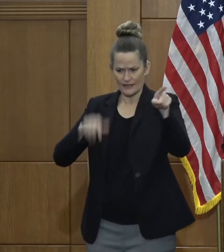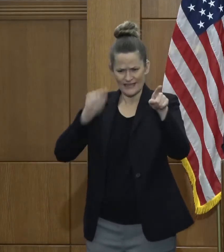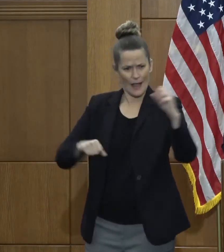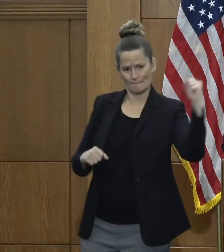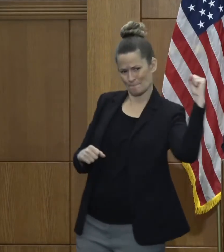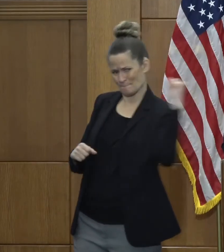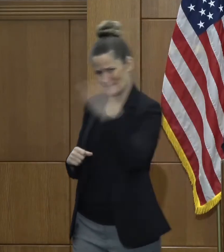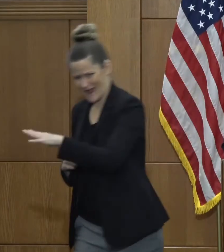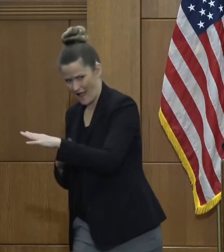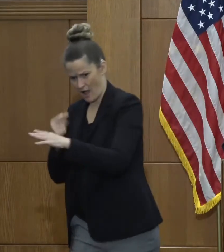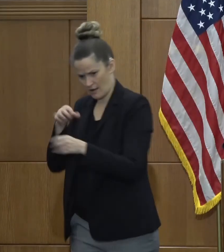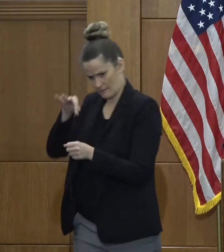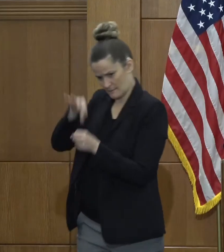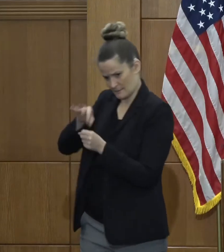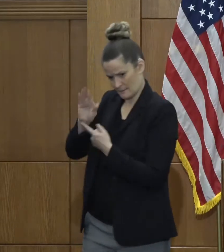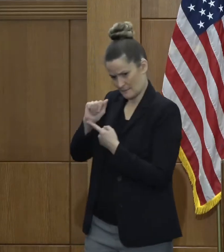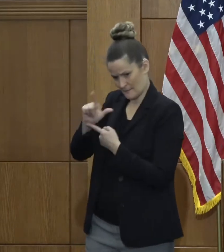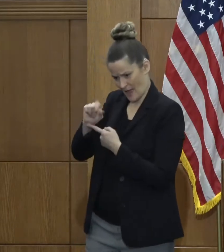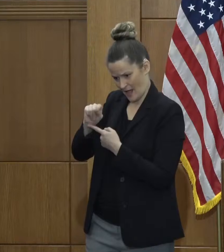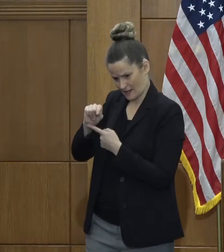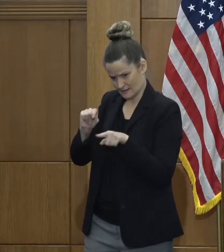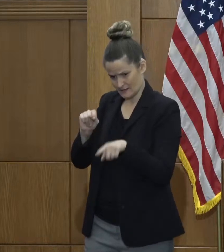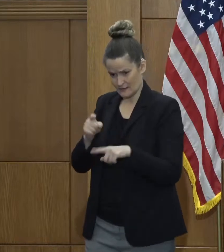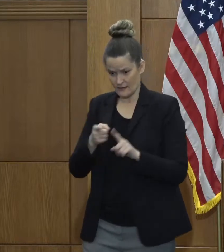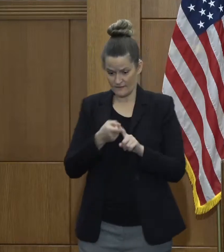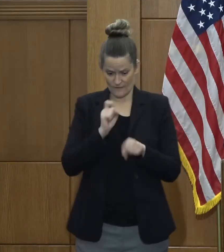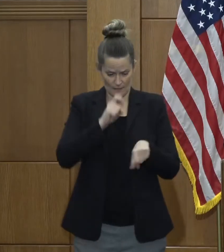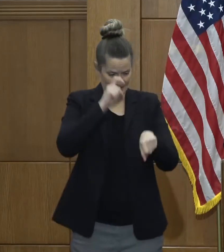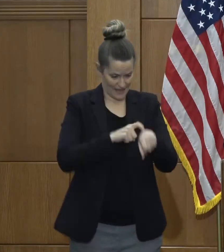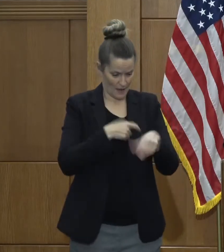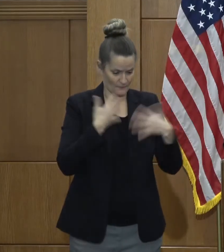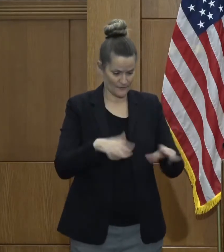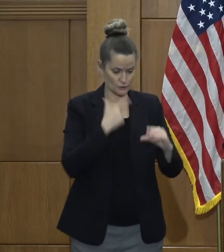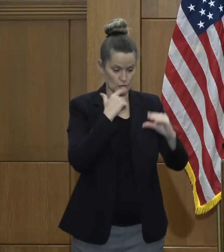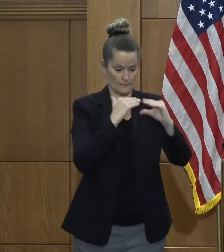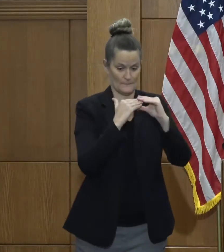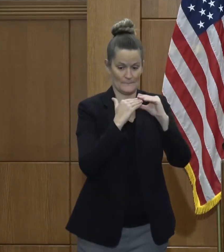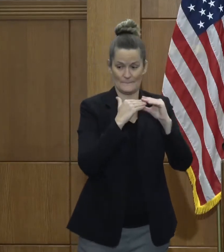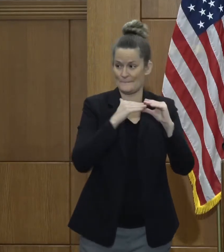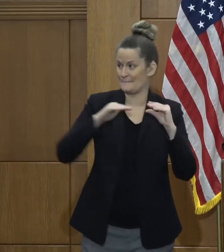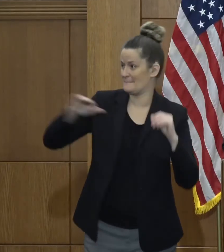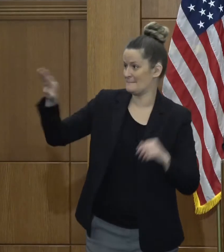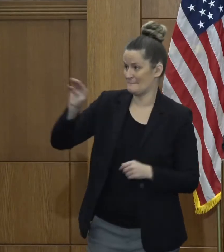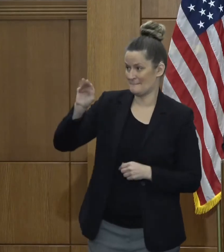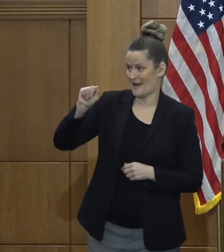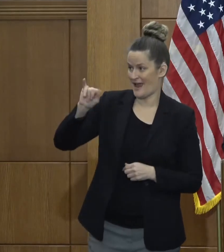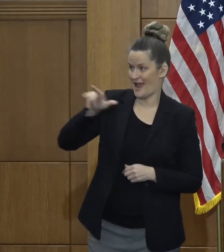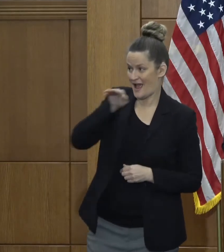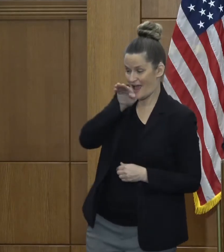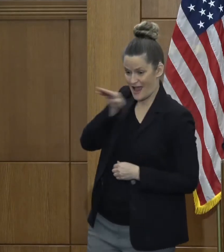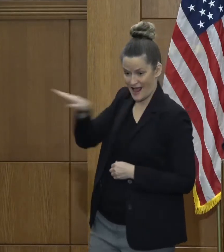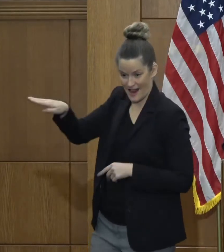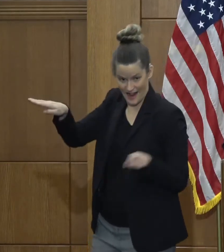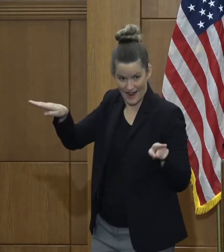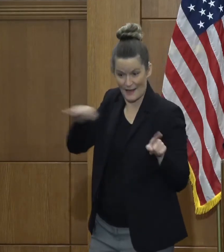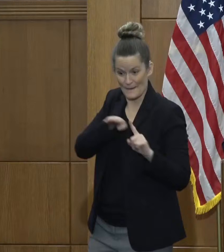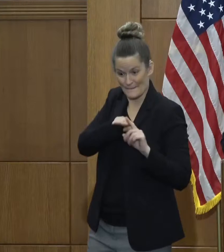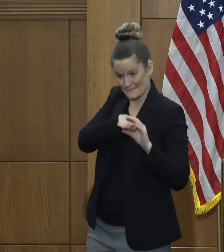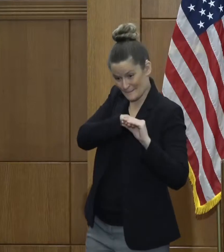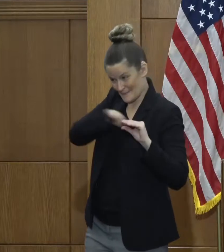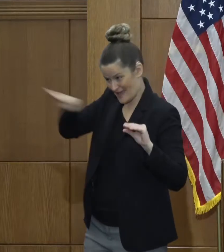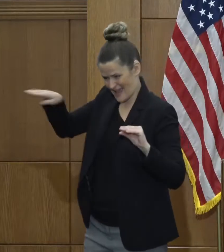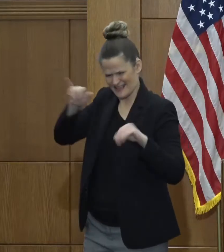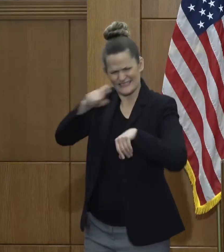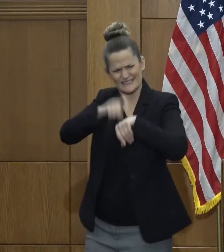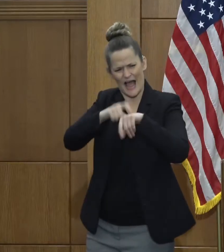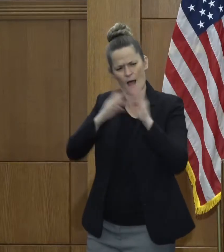of time it took to go from mailbox to registrar? And are you seeing anyone with mail-in ballot to drop it off and then use the mail? I'm going to